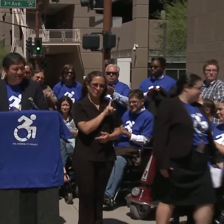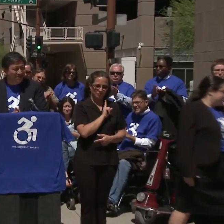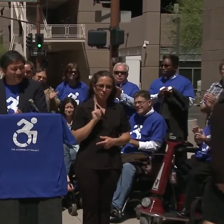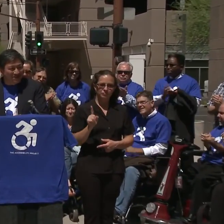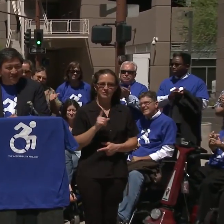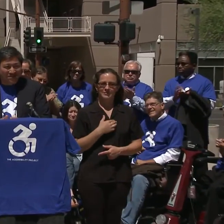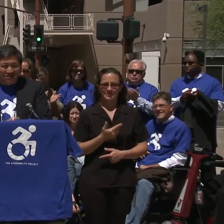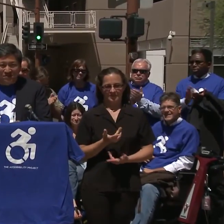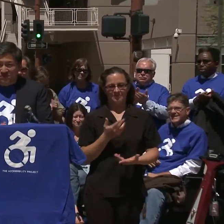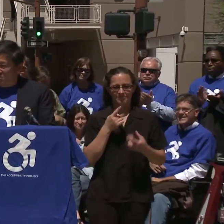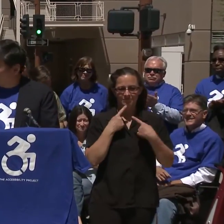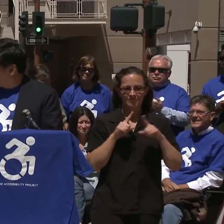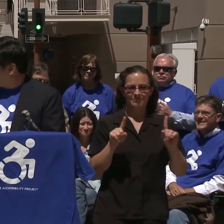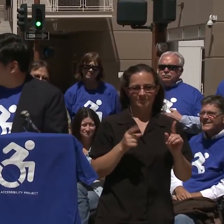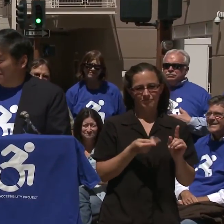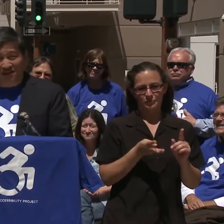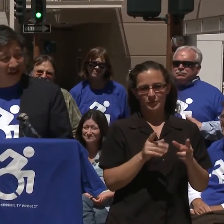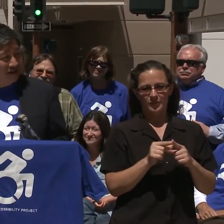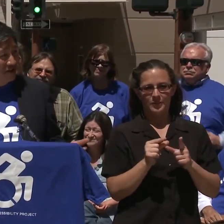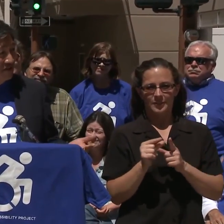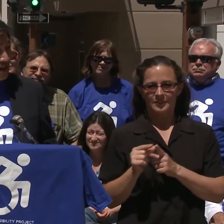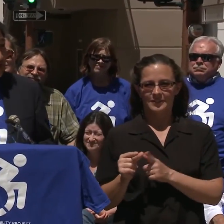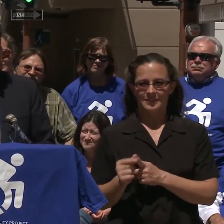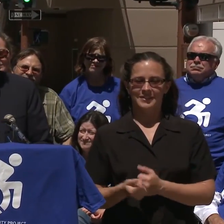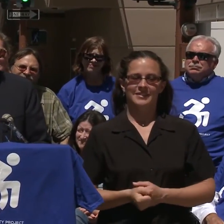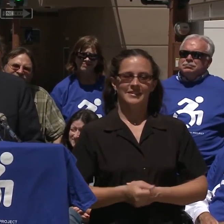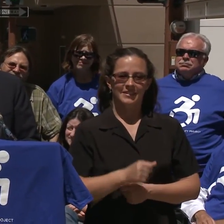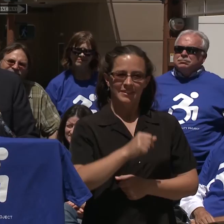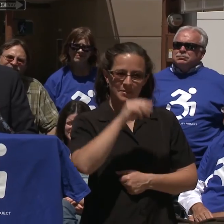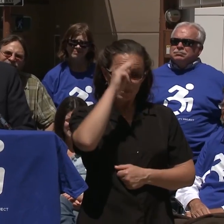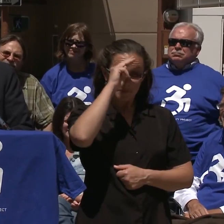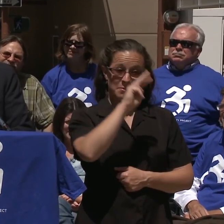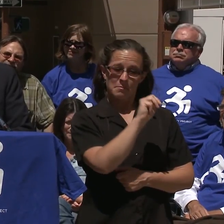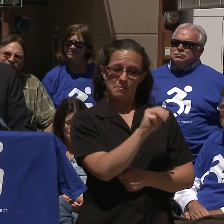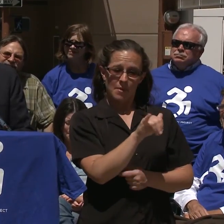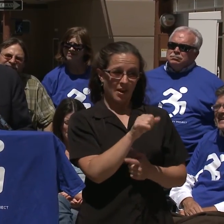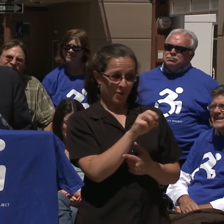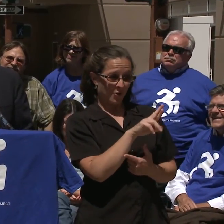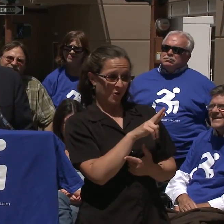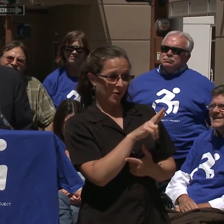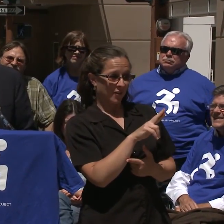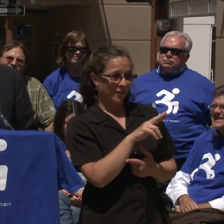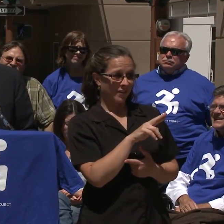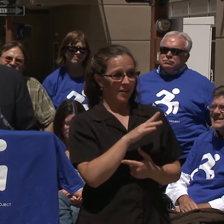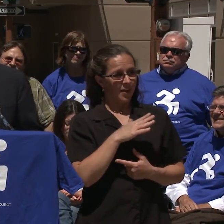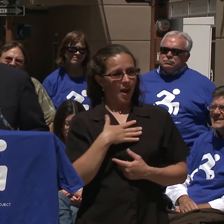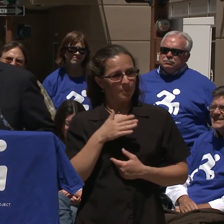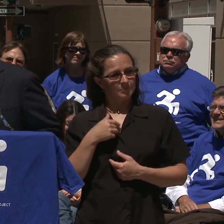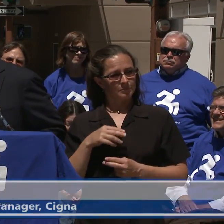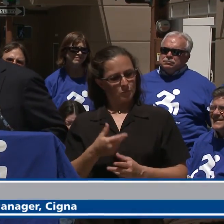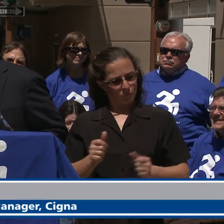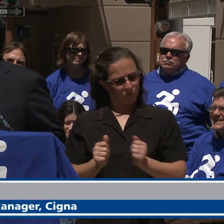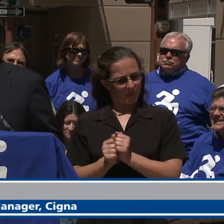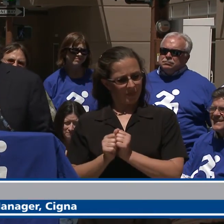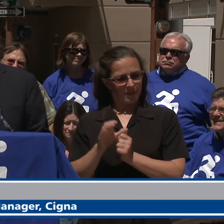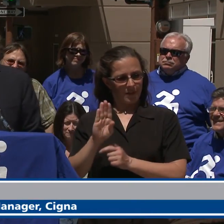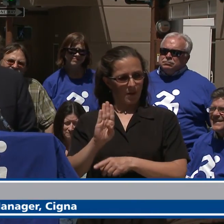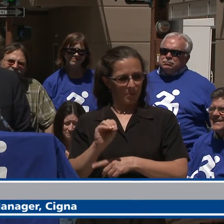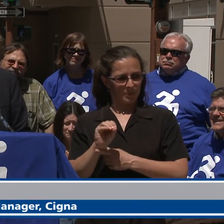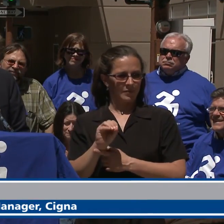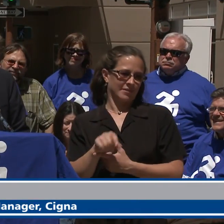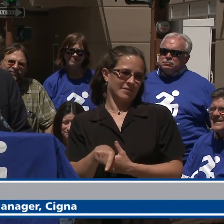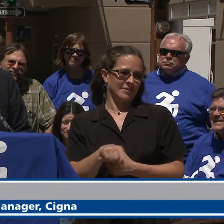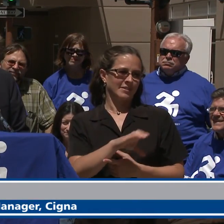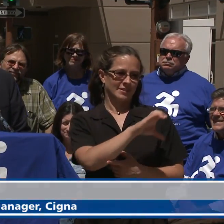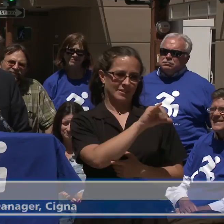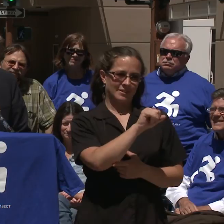morning. Mr. Mayor and honored guests, it's on behalf of Cigna, it's my privilege to partner with the city in